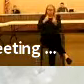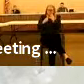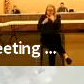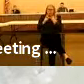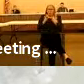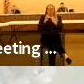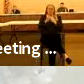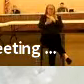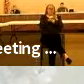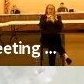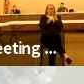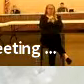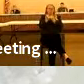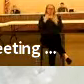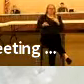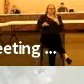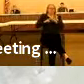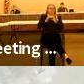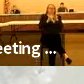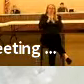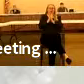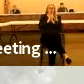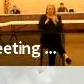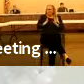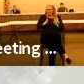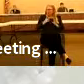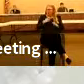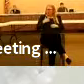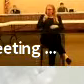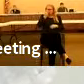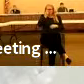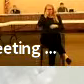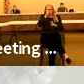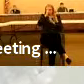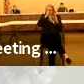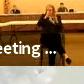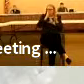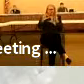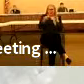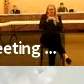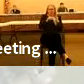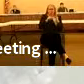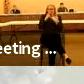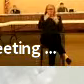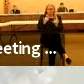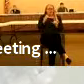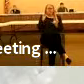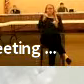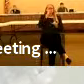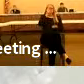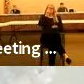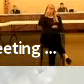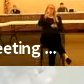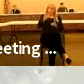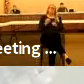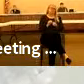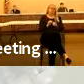be installed. And that's going to be looked at very closely as these projects are developed and come to